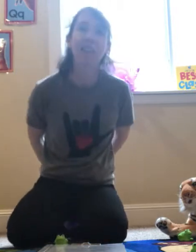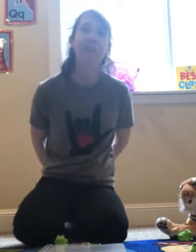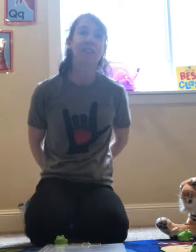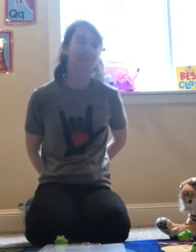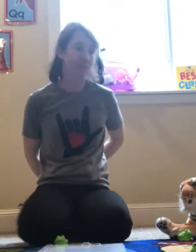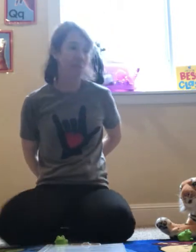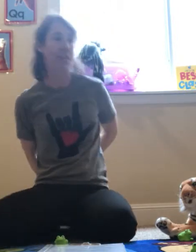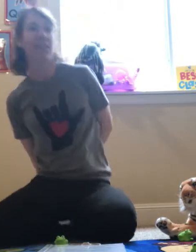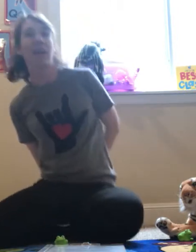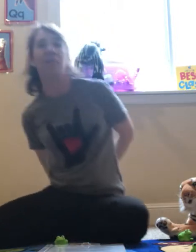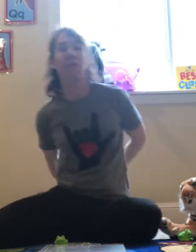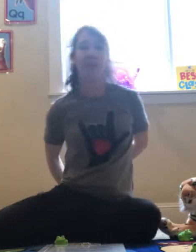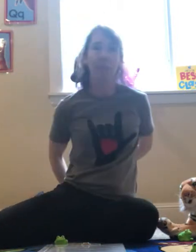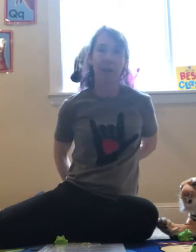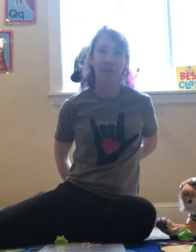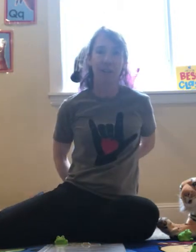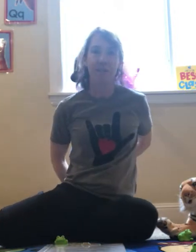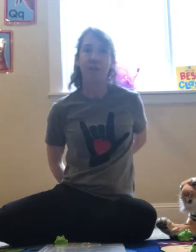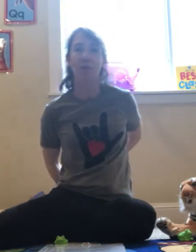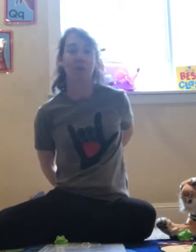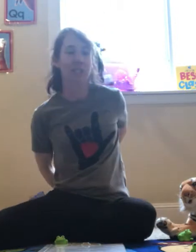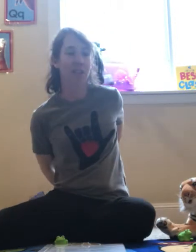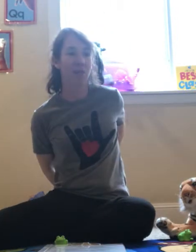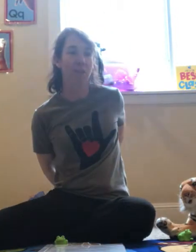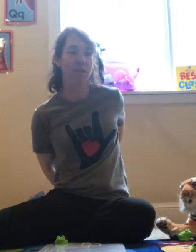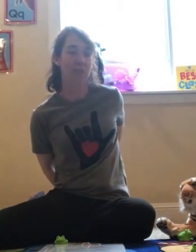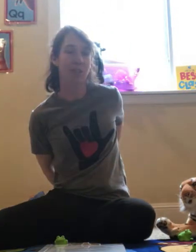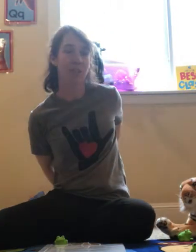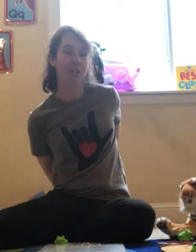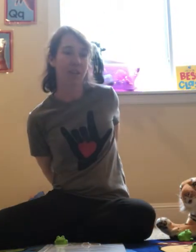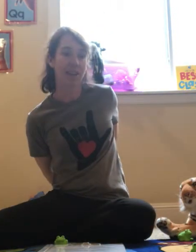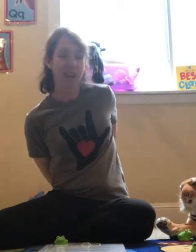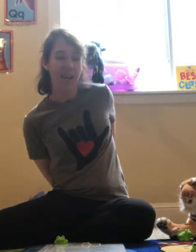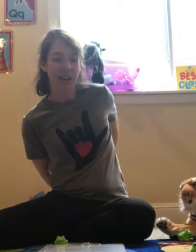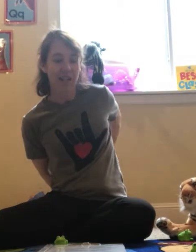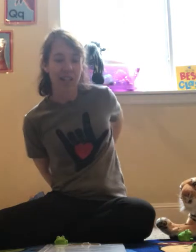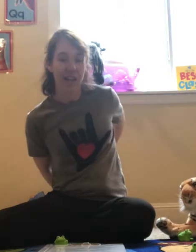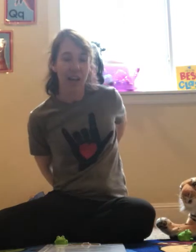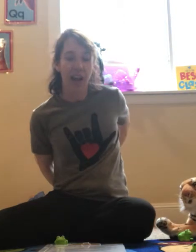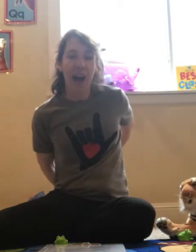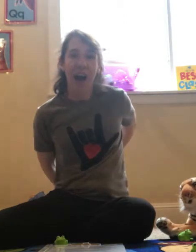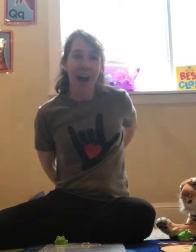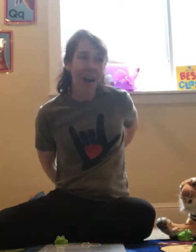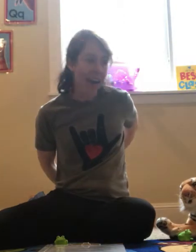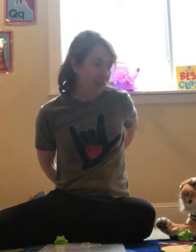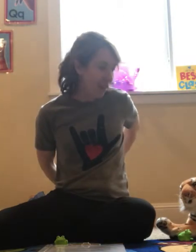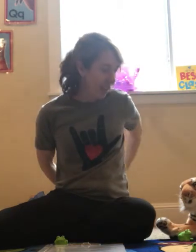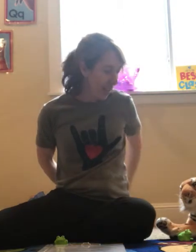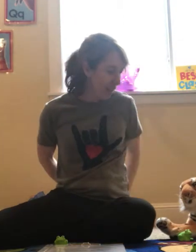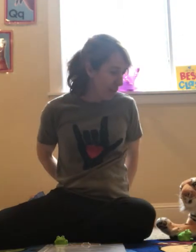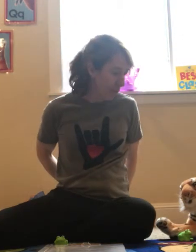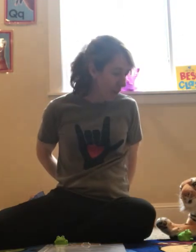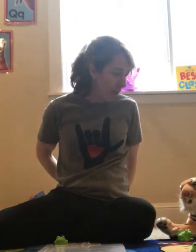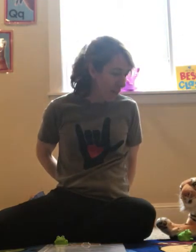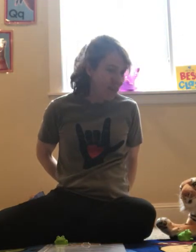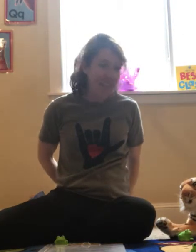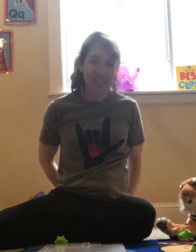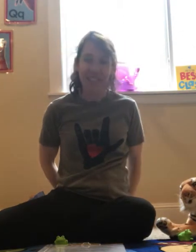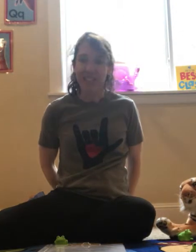then by this time, the parents kind of know what's going on for the song. I'll say, I have a little frog. His name